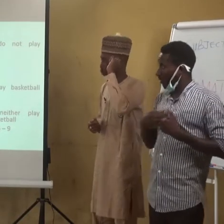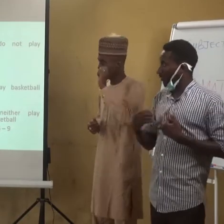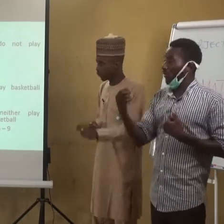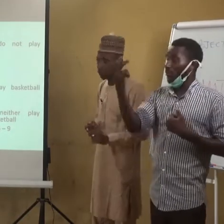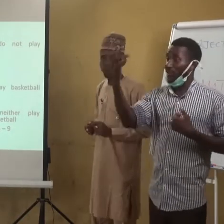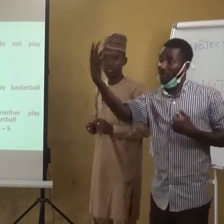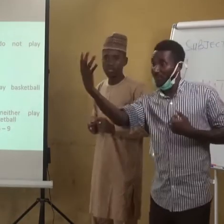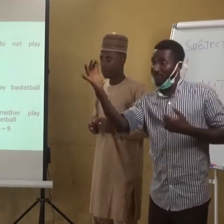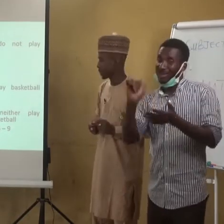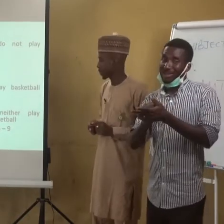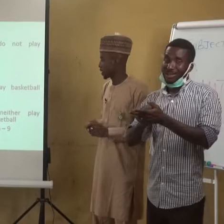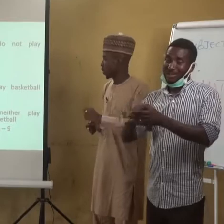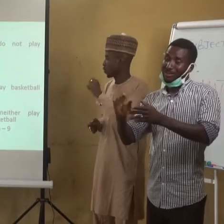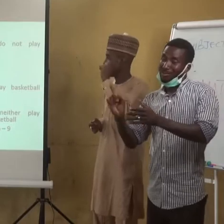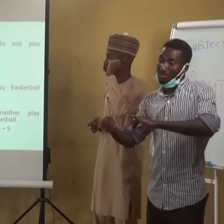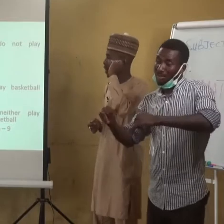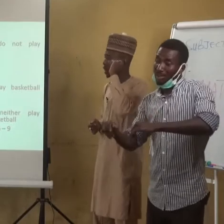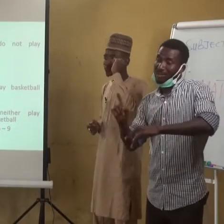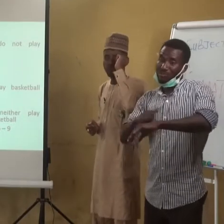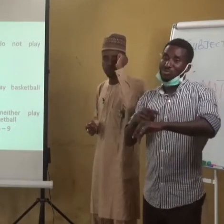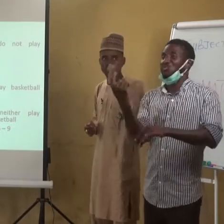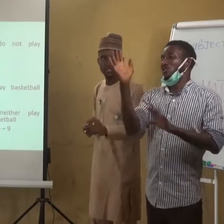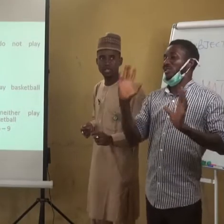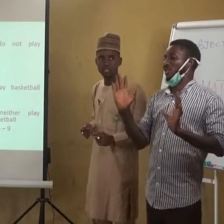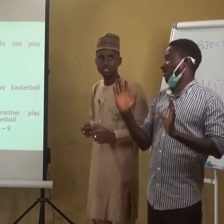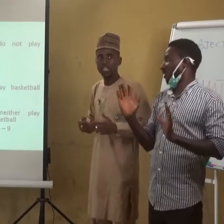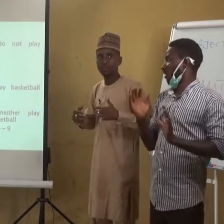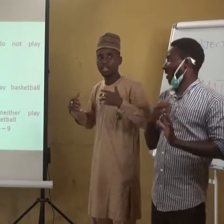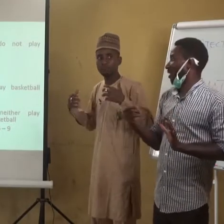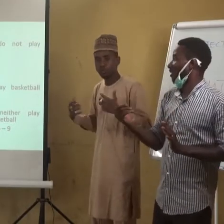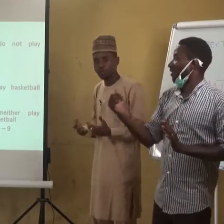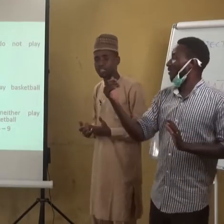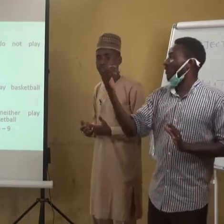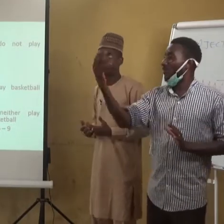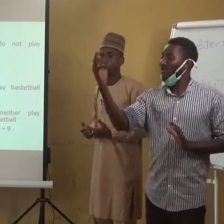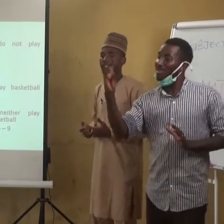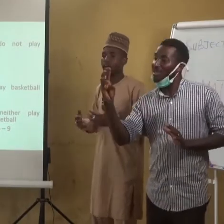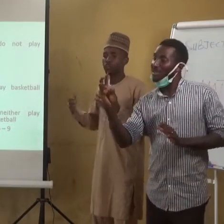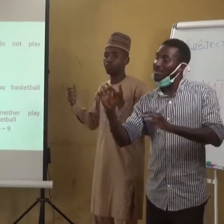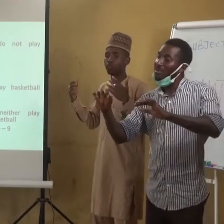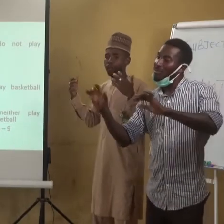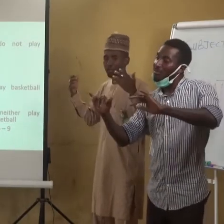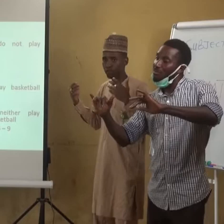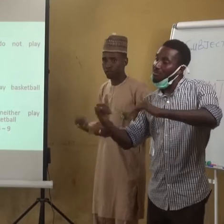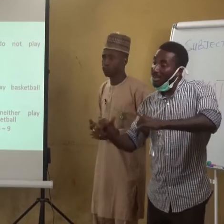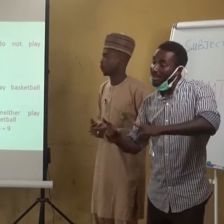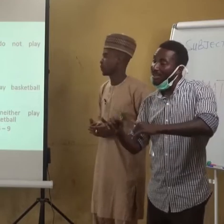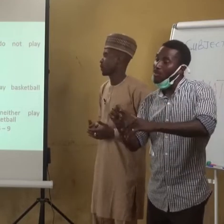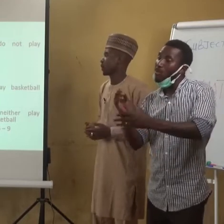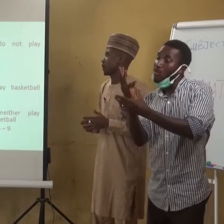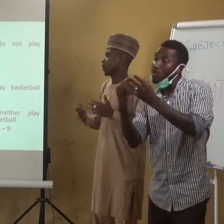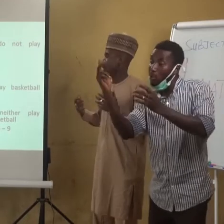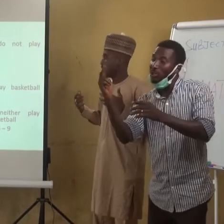play football only. We also have 56 that play both basketball and they also play